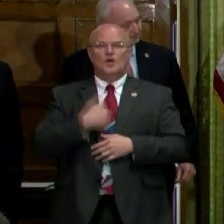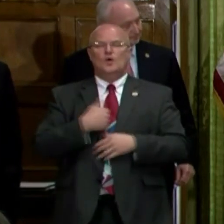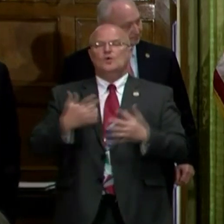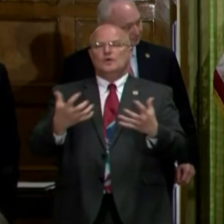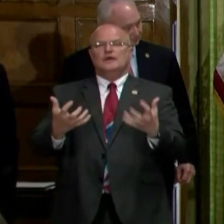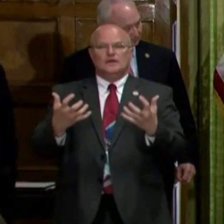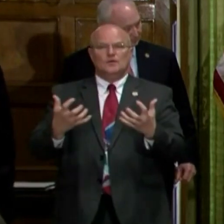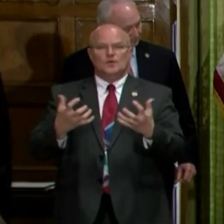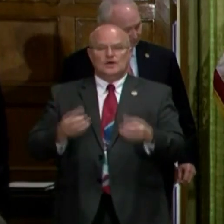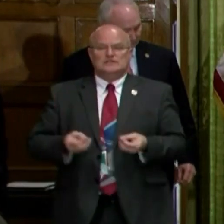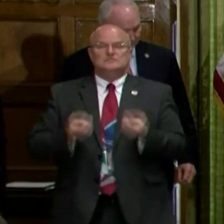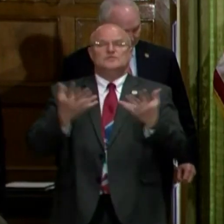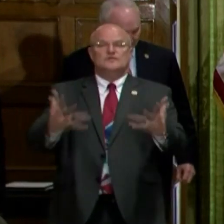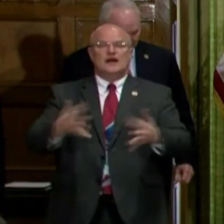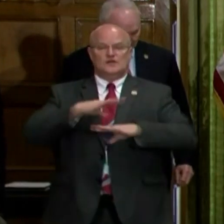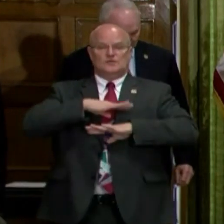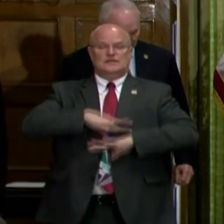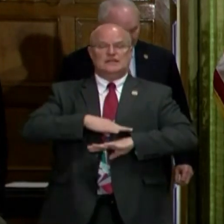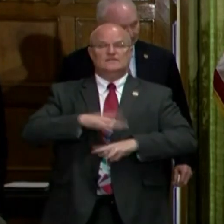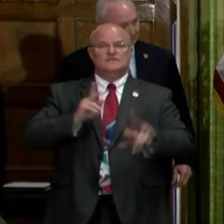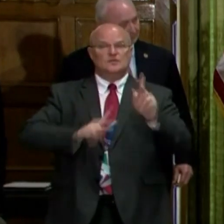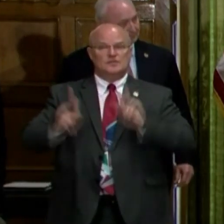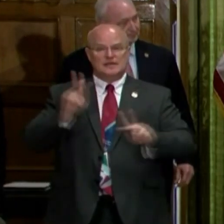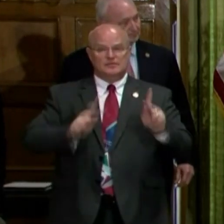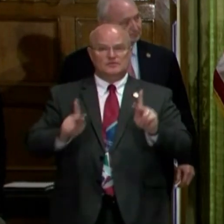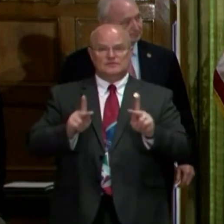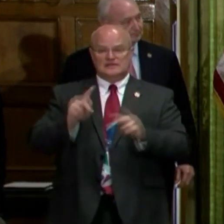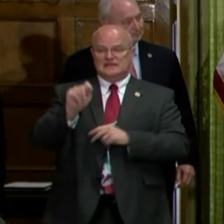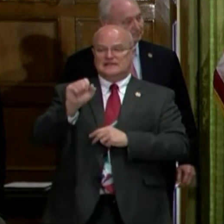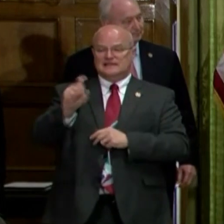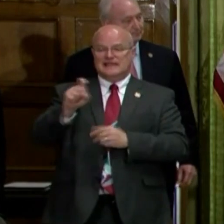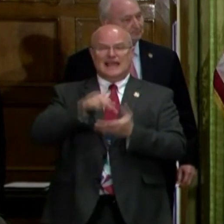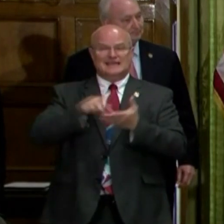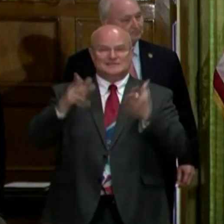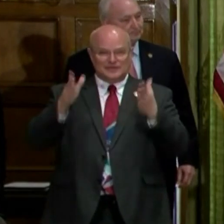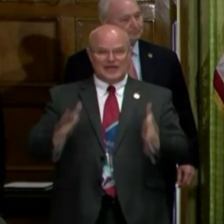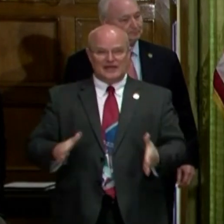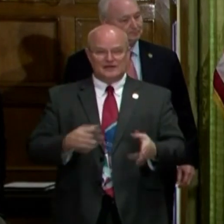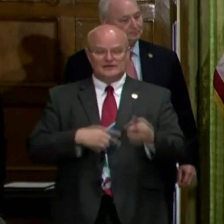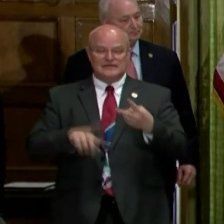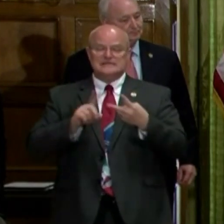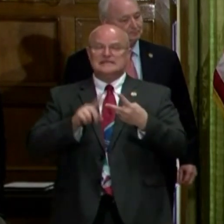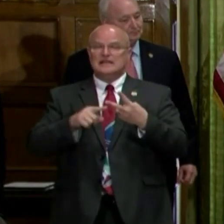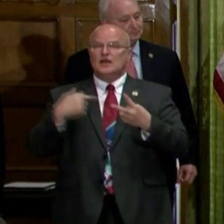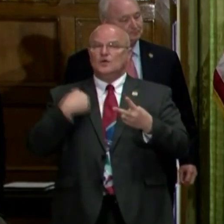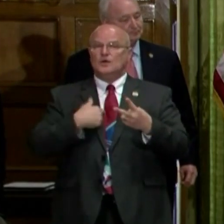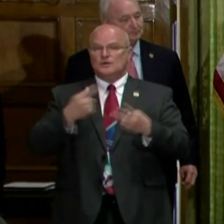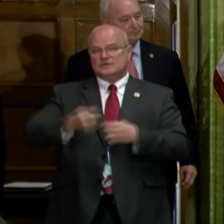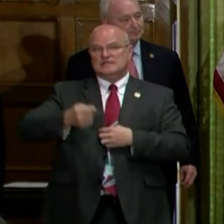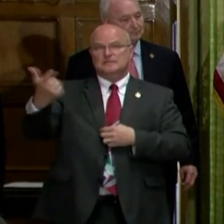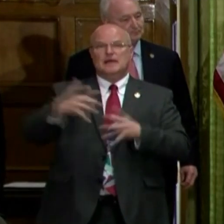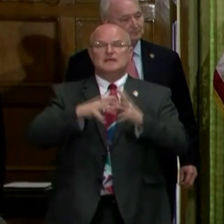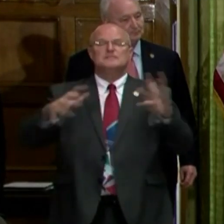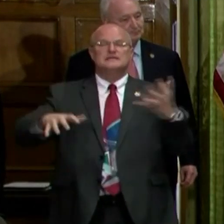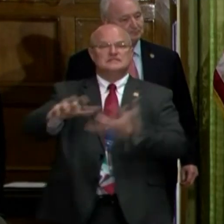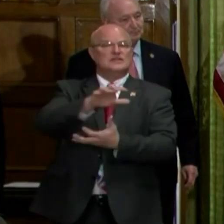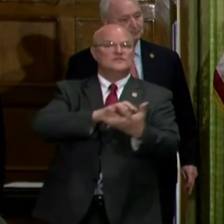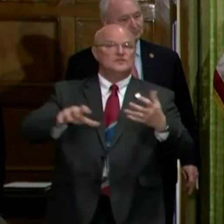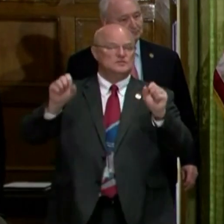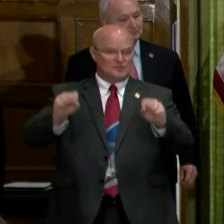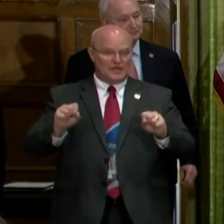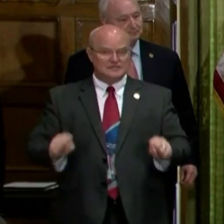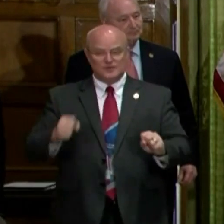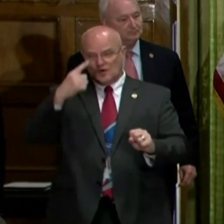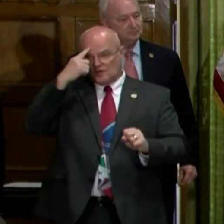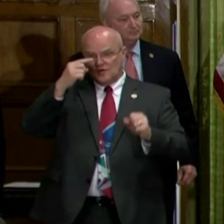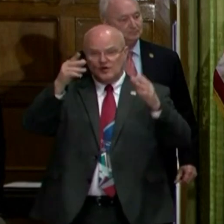to provide relief for individual taxpayers, and secondly, we want to eliminate as much confusion as